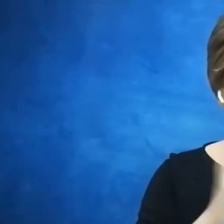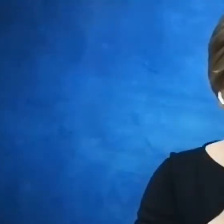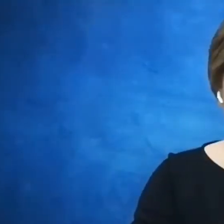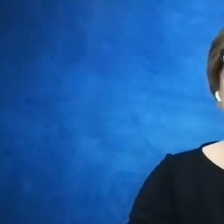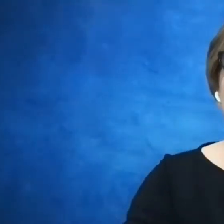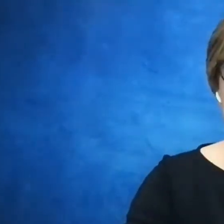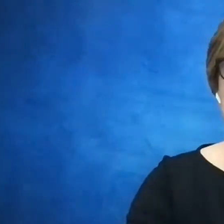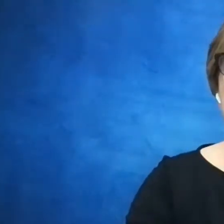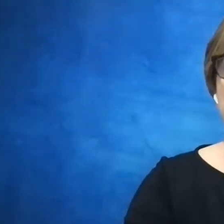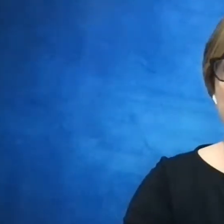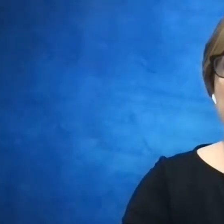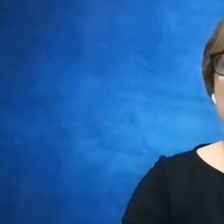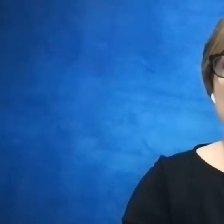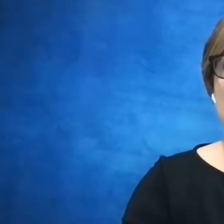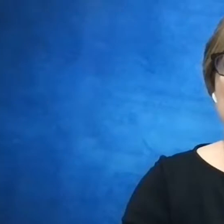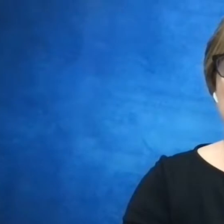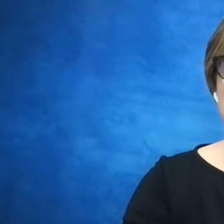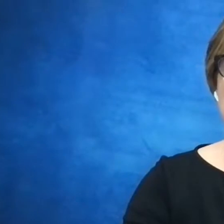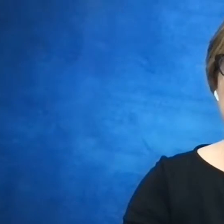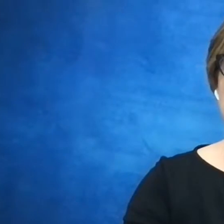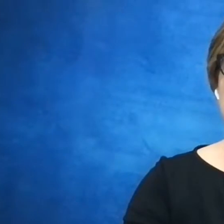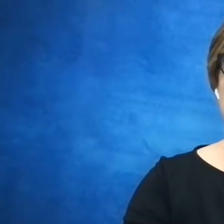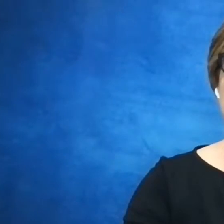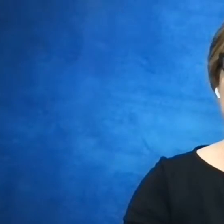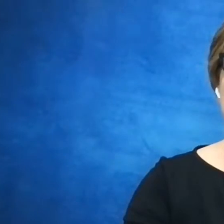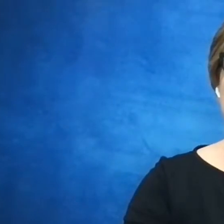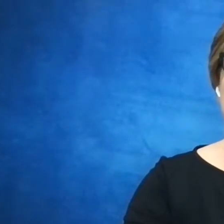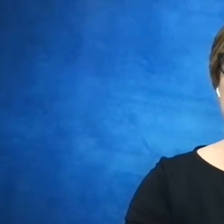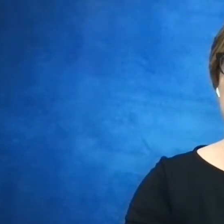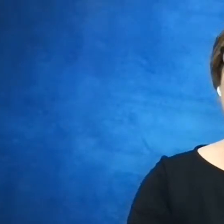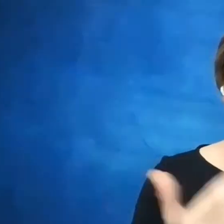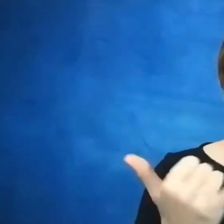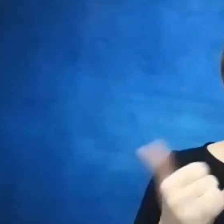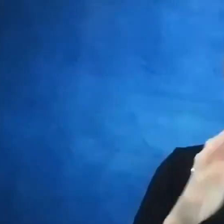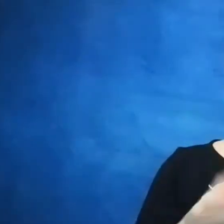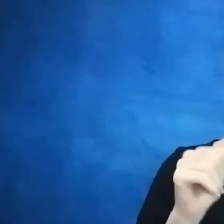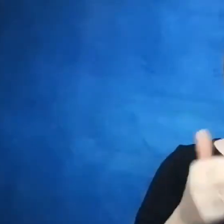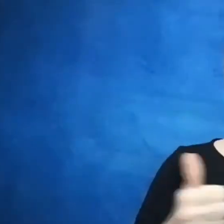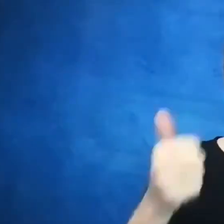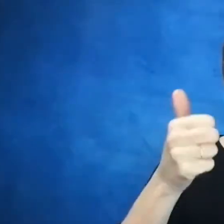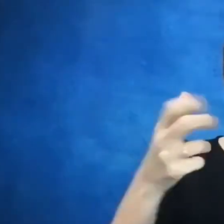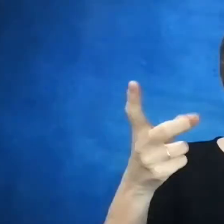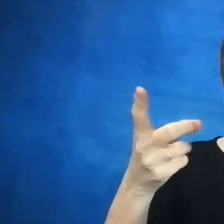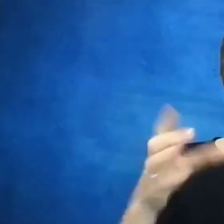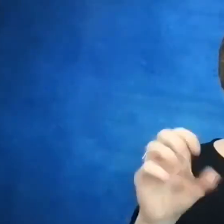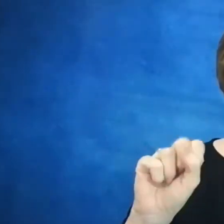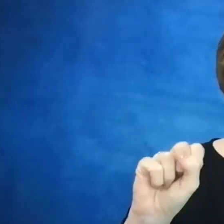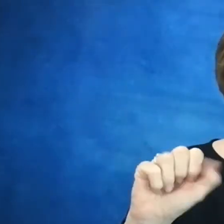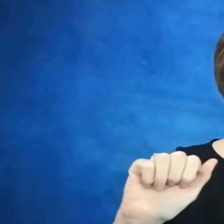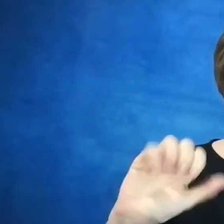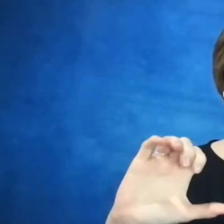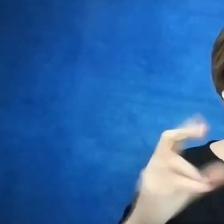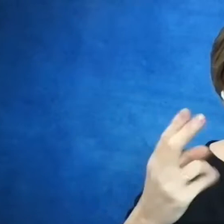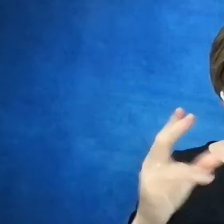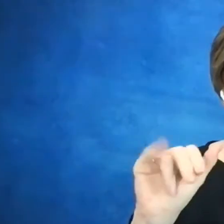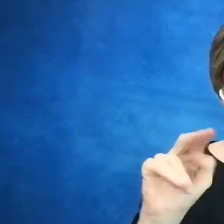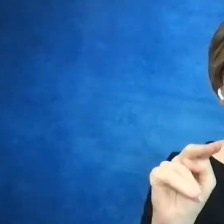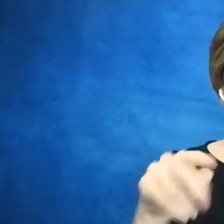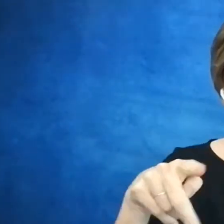you so much. At this time, we're going to call on our Executive Director, Sasha Bannon, for his report